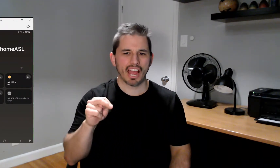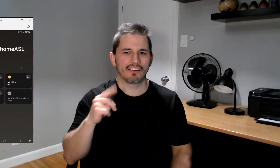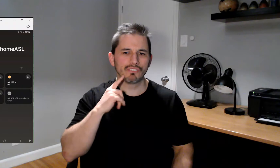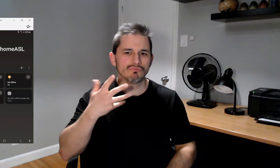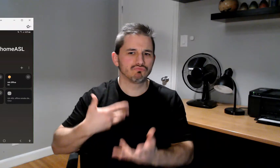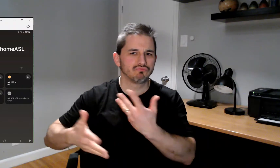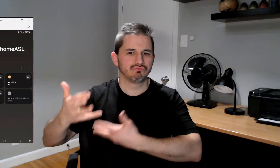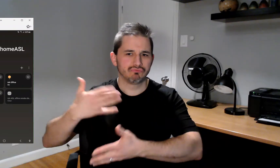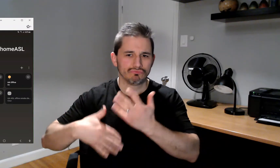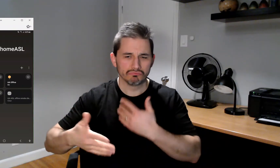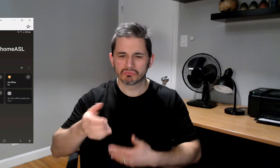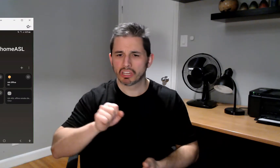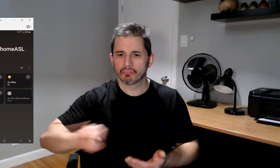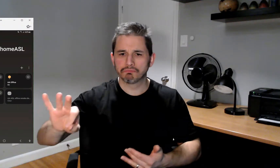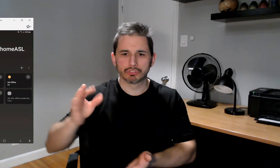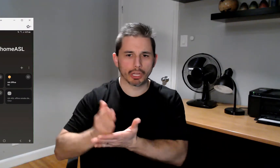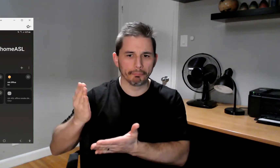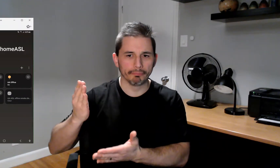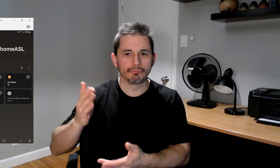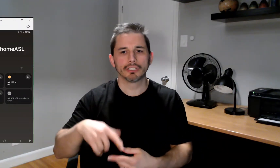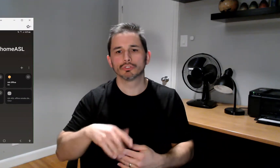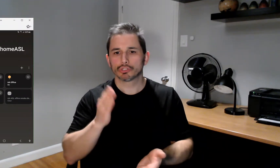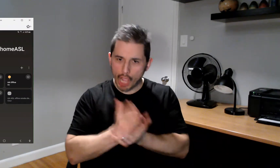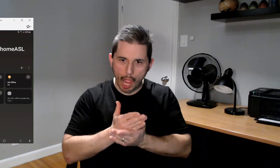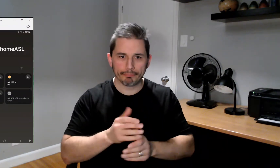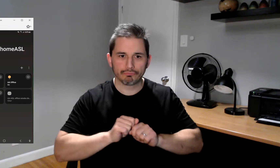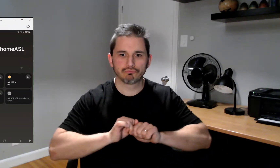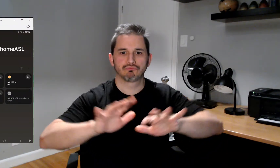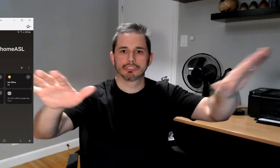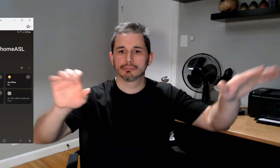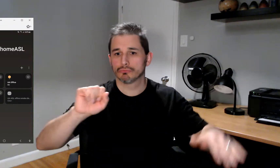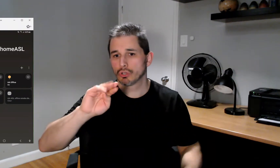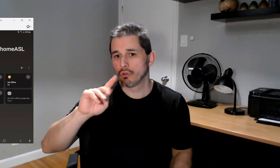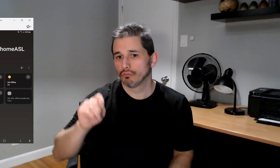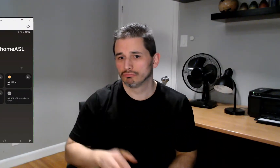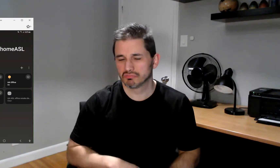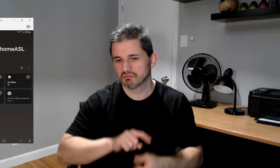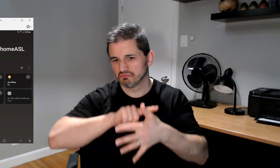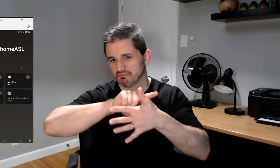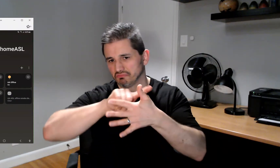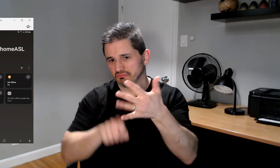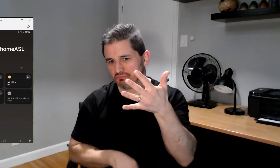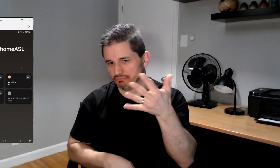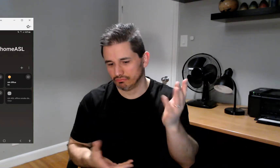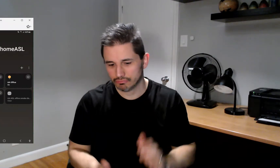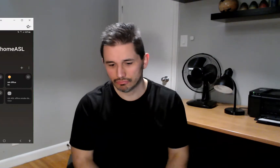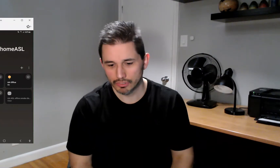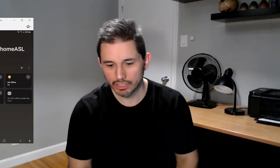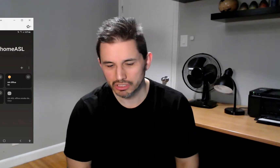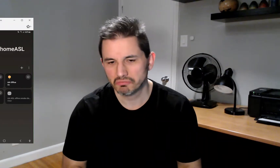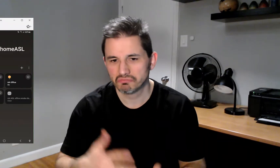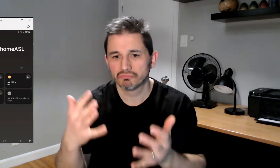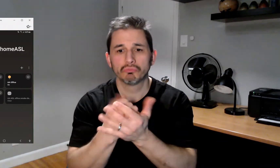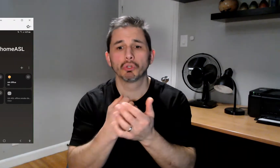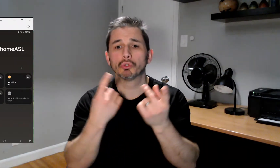Most furnaces have a fan on for air circulation, and that'll stop when it senses the fire, just to stop the spread of the smoke throughout the